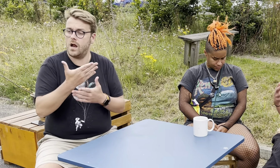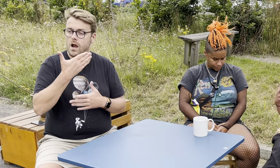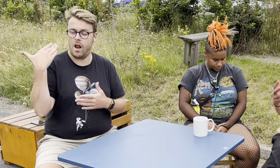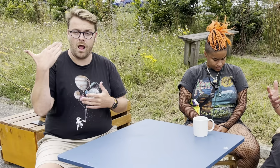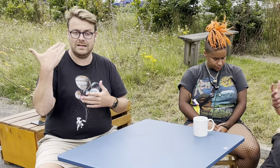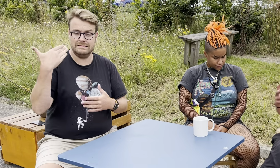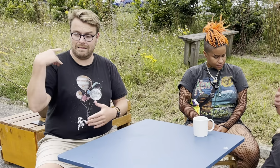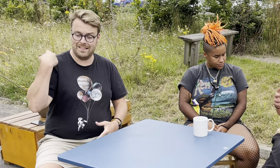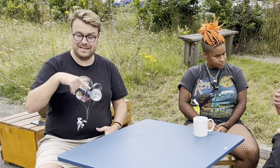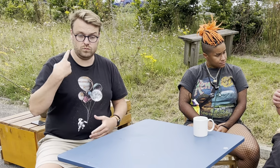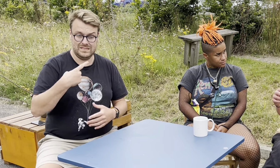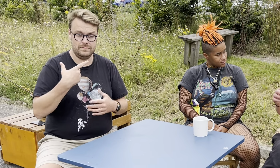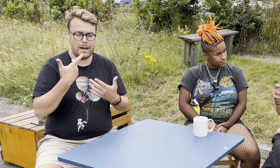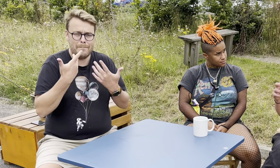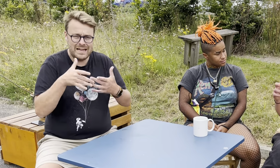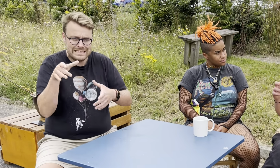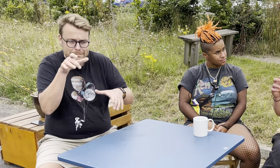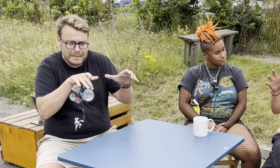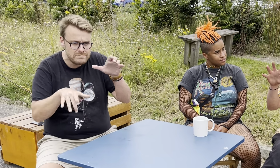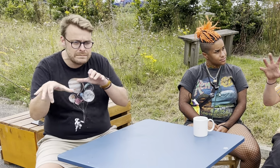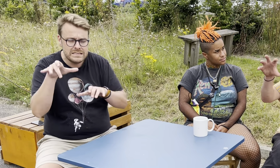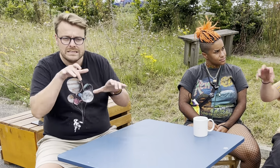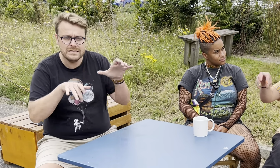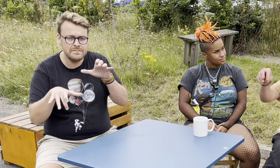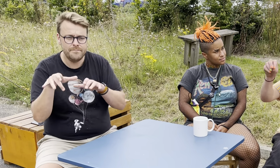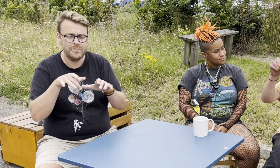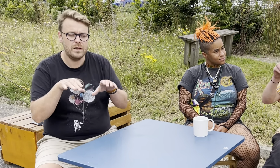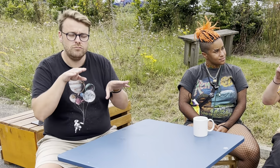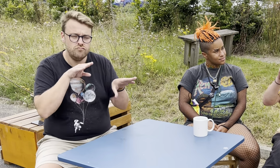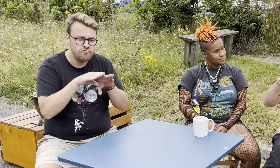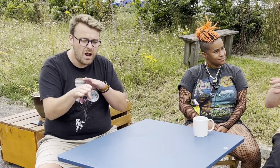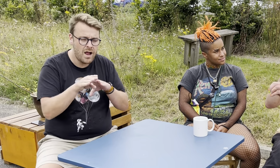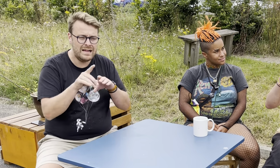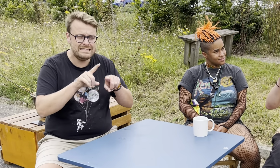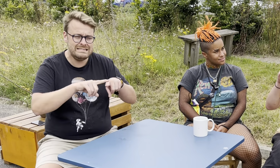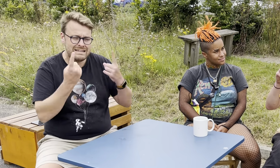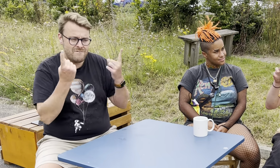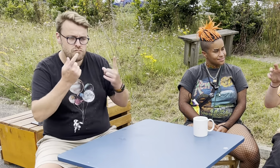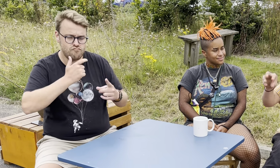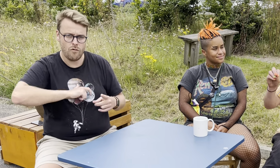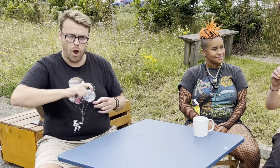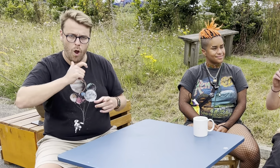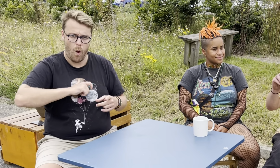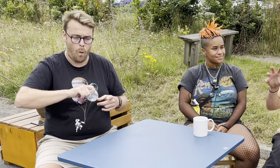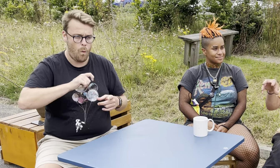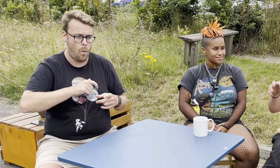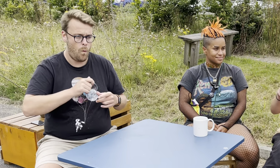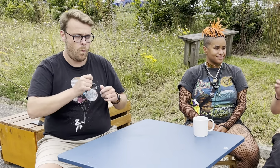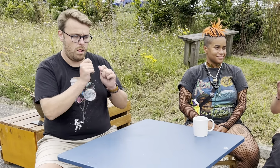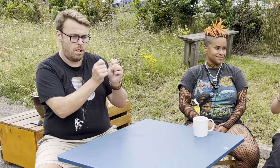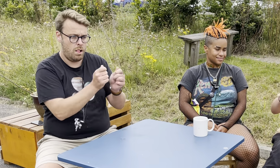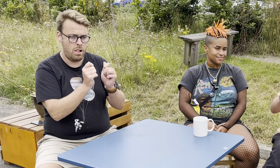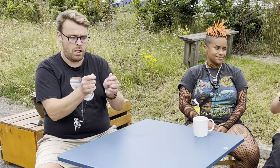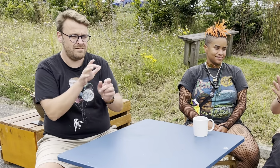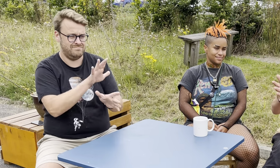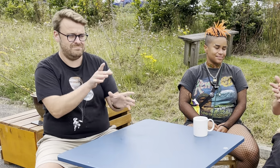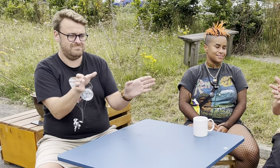side of things has been trying some of those roles out on different bodies and saying, okay, what does this look like